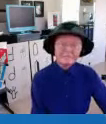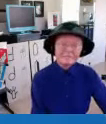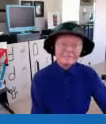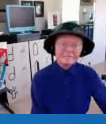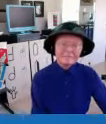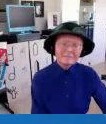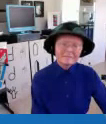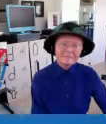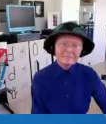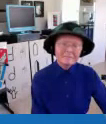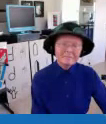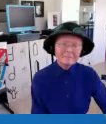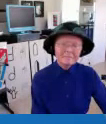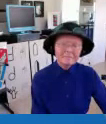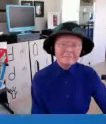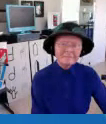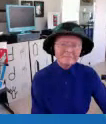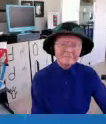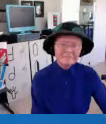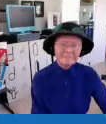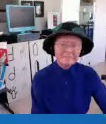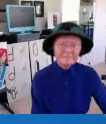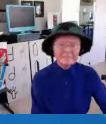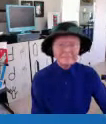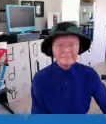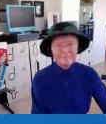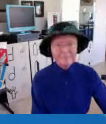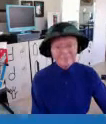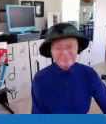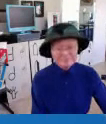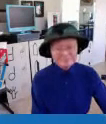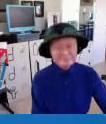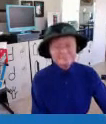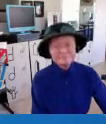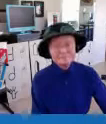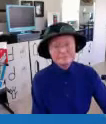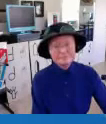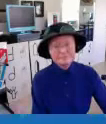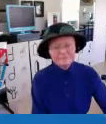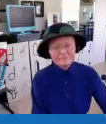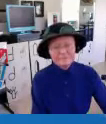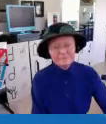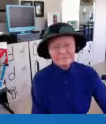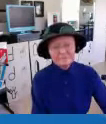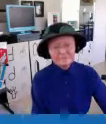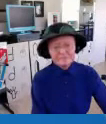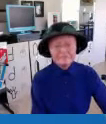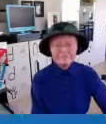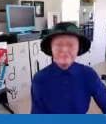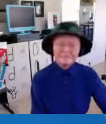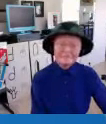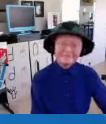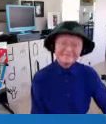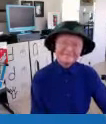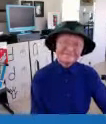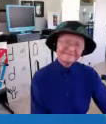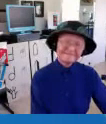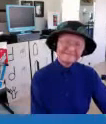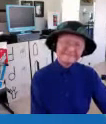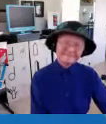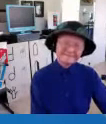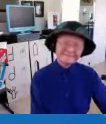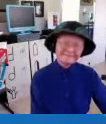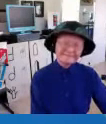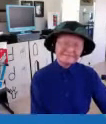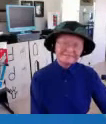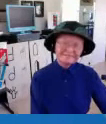how similar the signs for one are. Although this signer here, the Danish signer, is actually using a thumb. Everybody else is using an